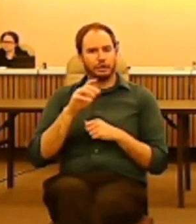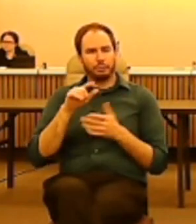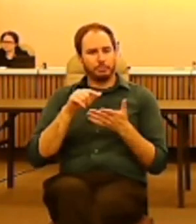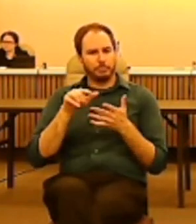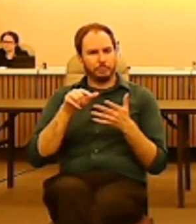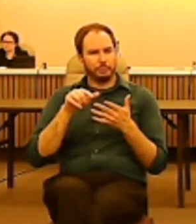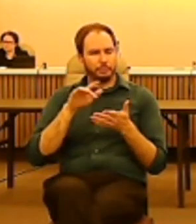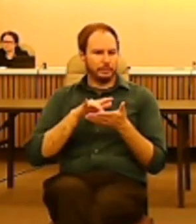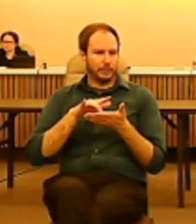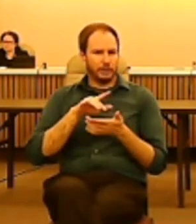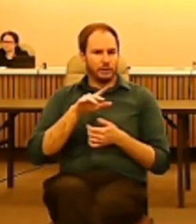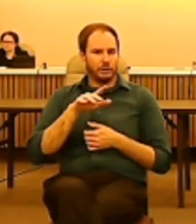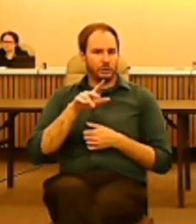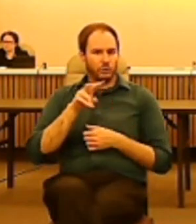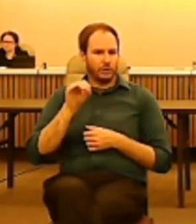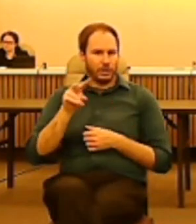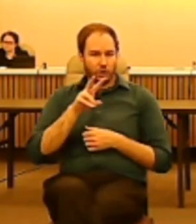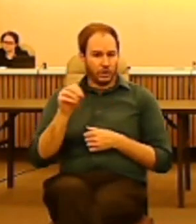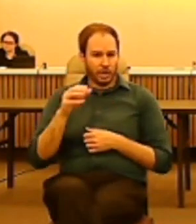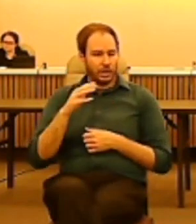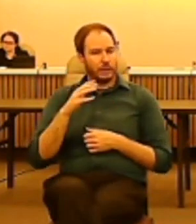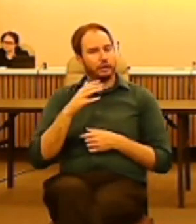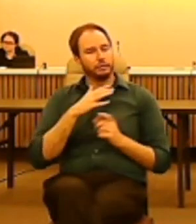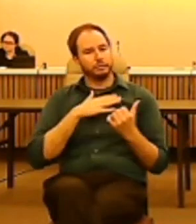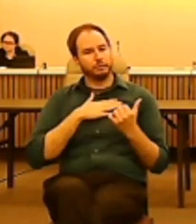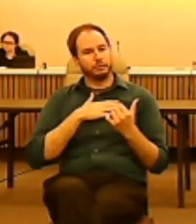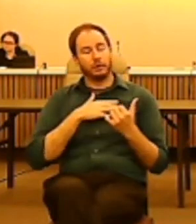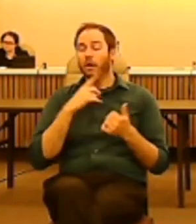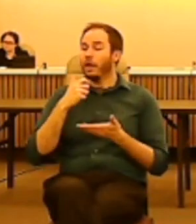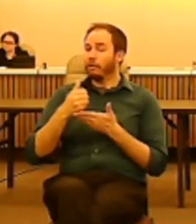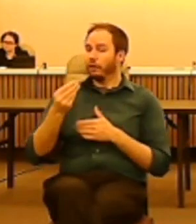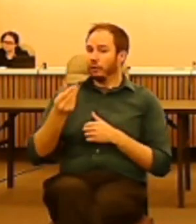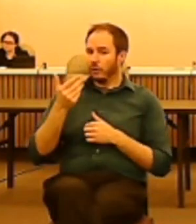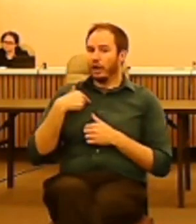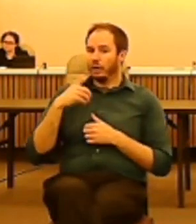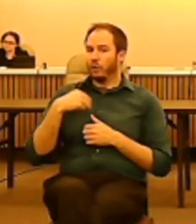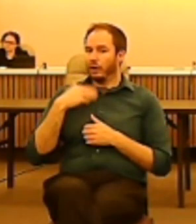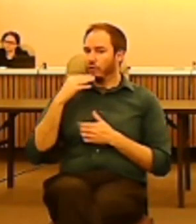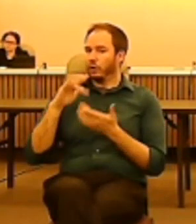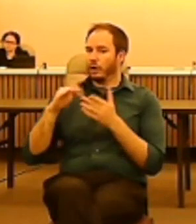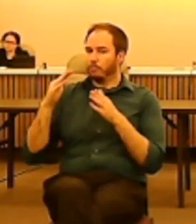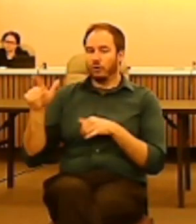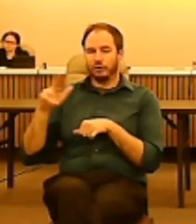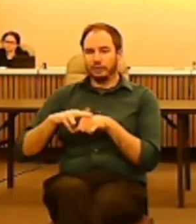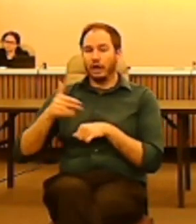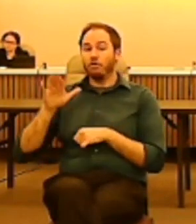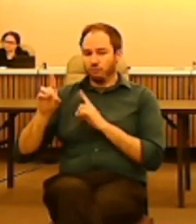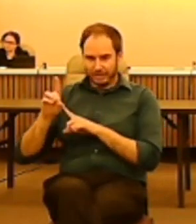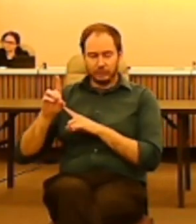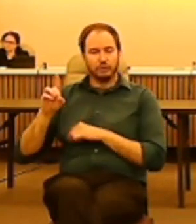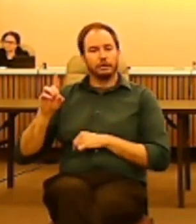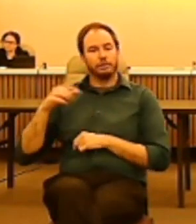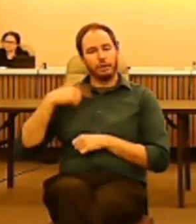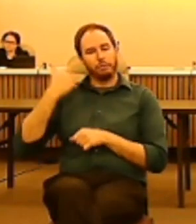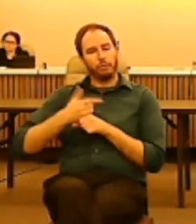now? Okay. Yes, it is Sure. my power company. Actually, the- that's helpful because I have a good contact at National Grid. My brother